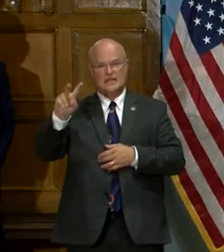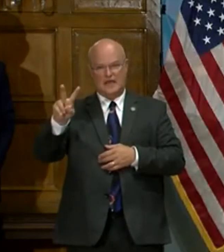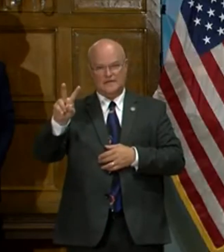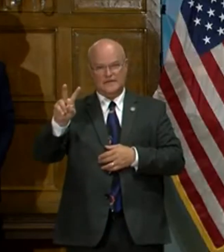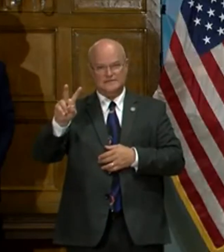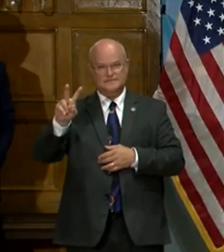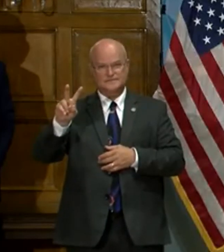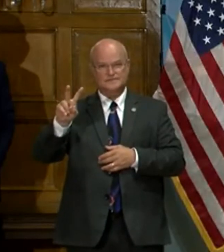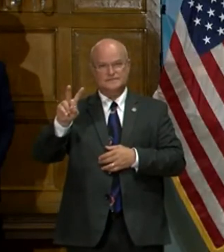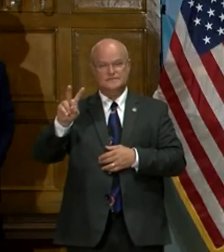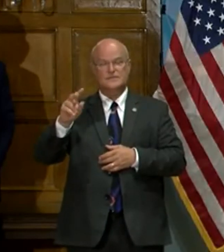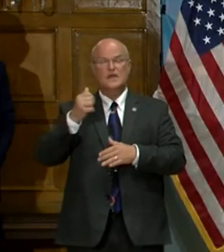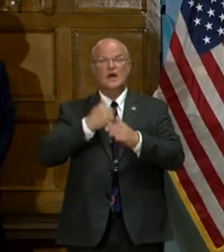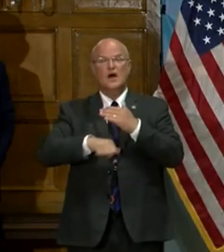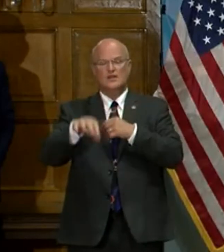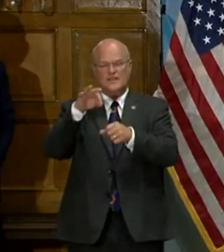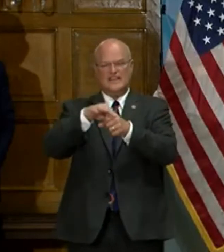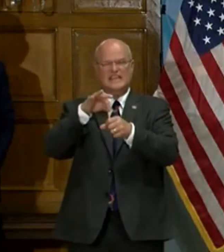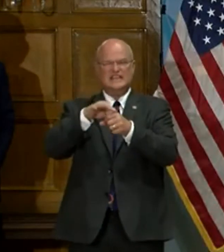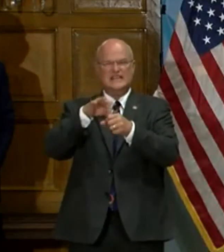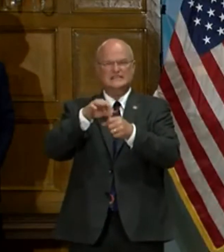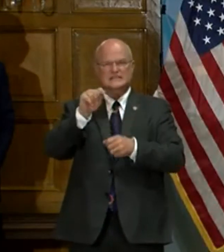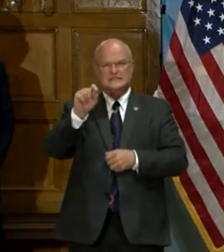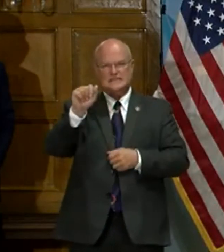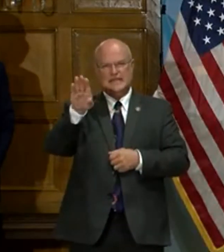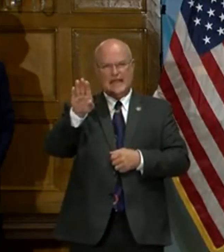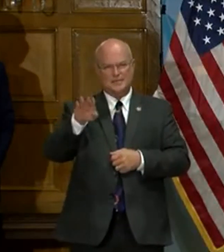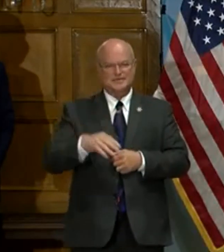sos.arkansas.gov under the Elections tab.